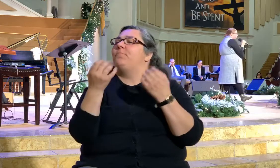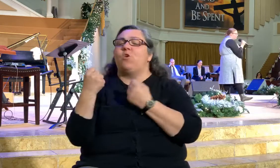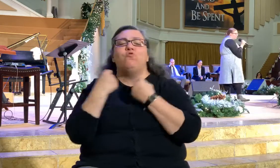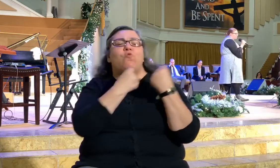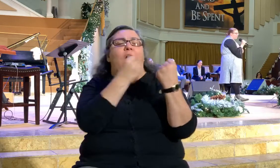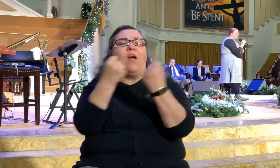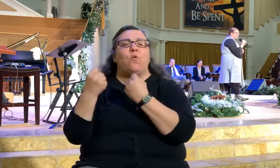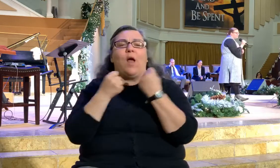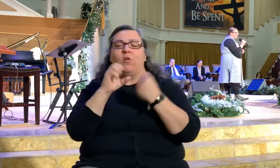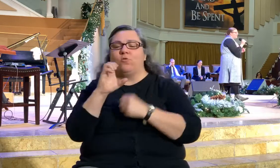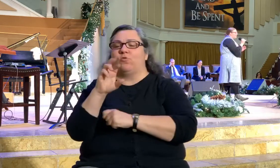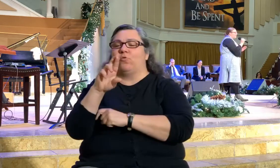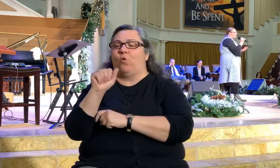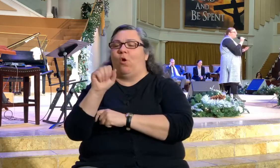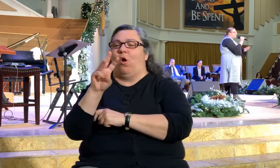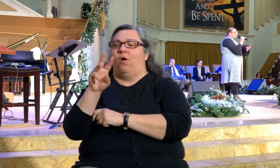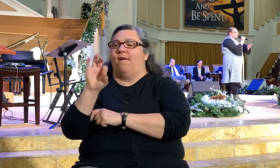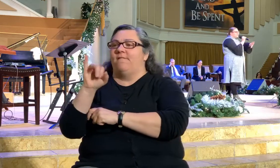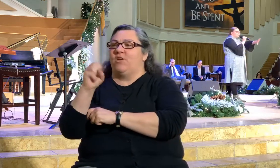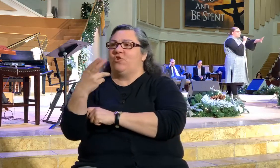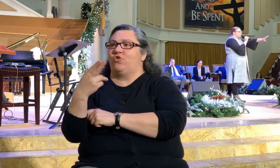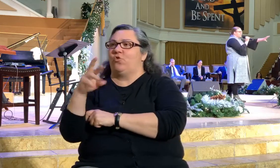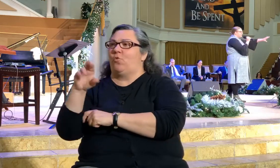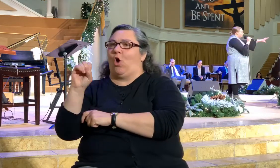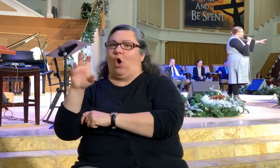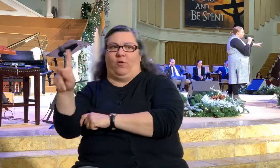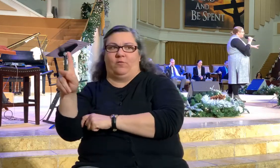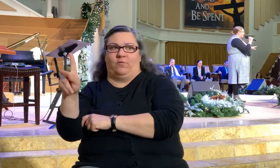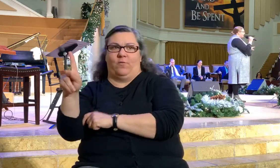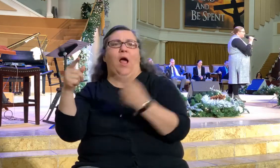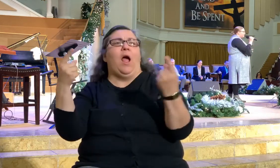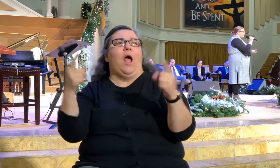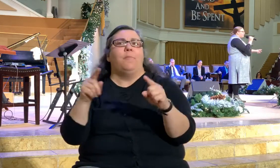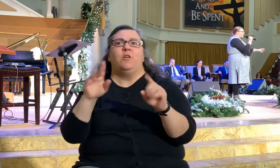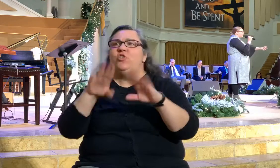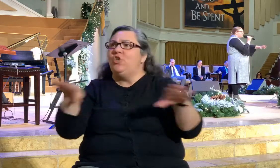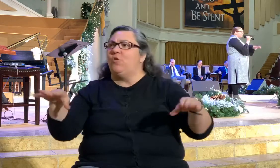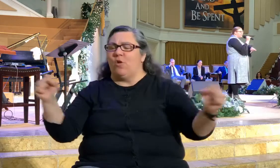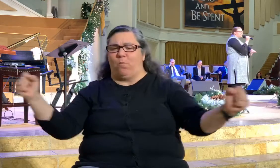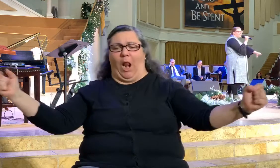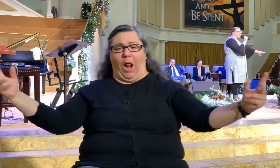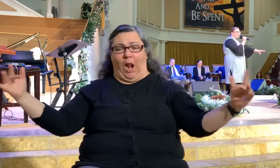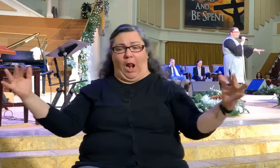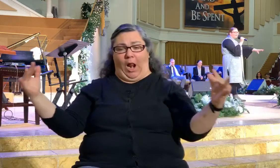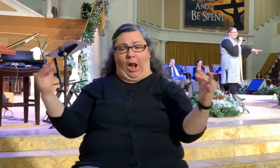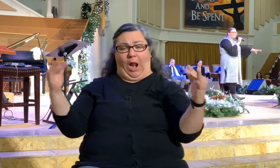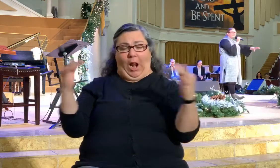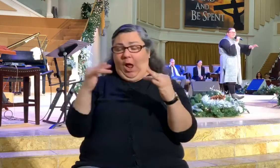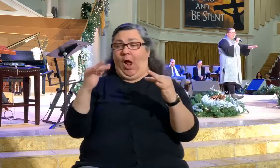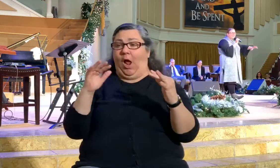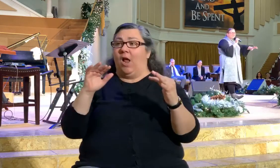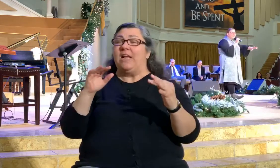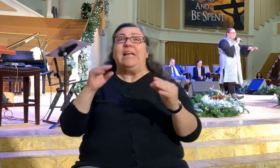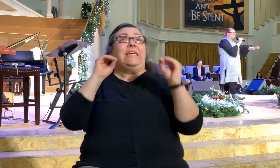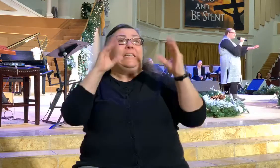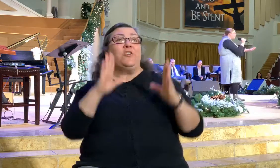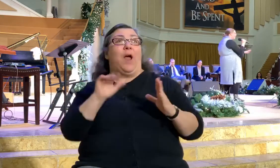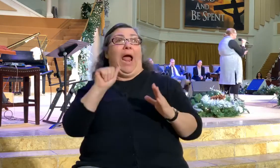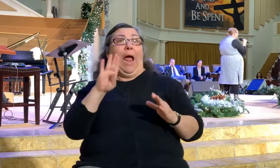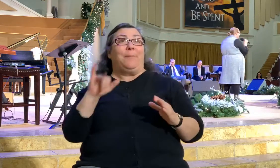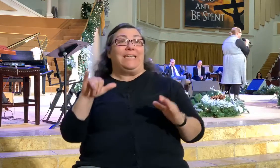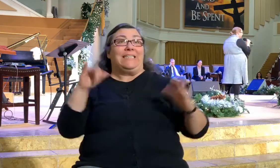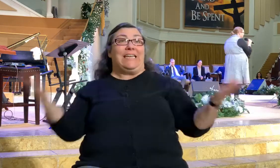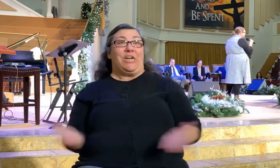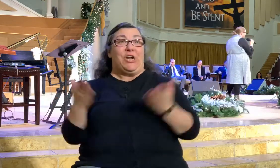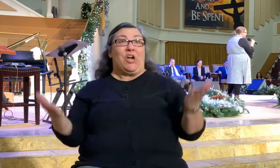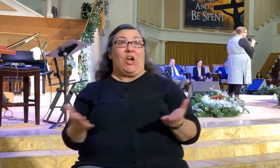community of Crawfish Rock, and dozens of children just came out of nowhere and swore in my car, yelling, "Teacher Abby's here! Teacher